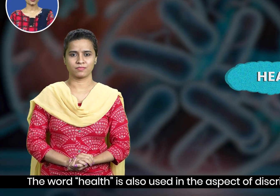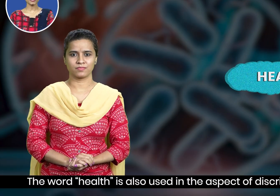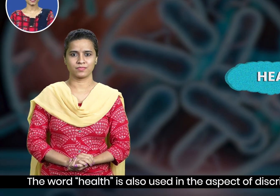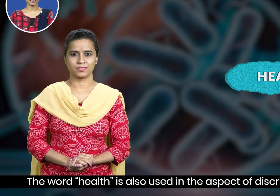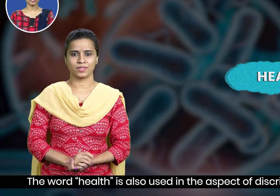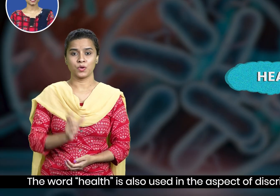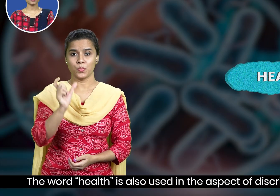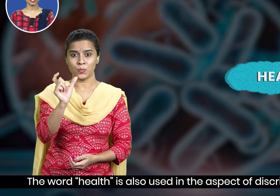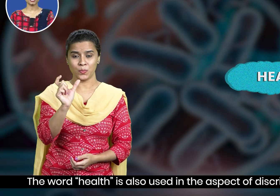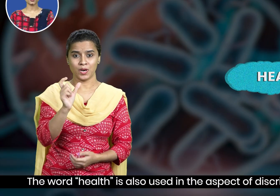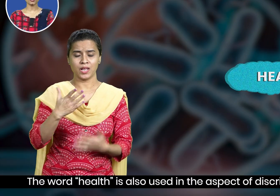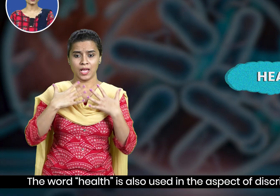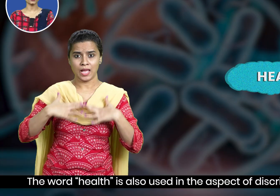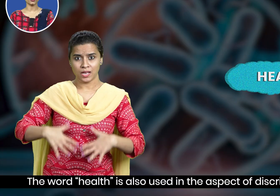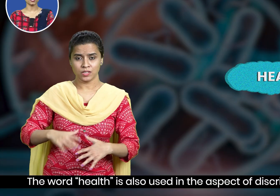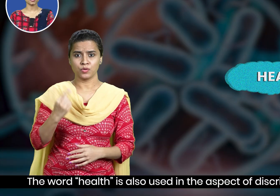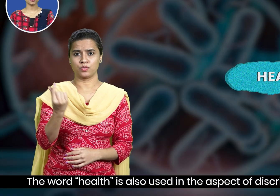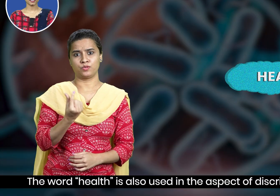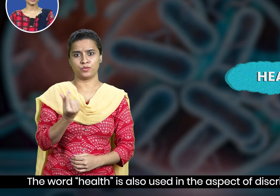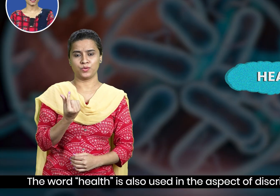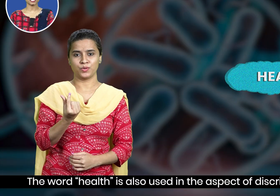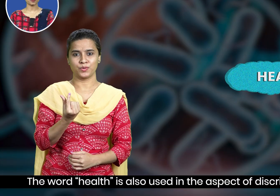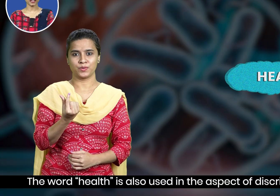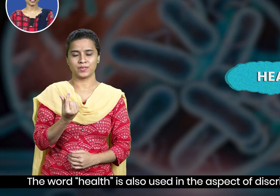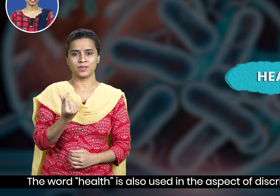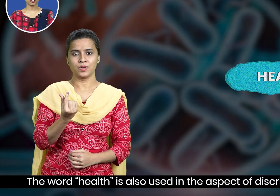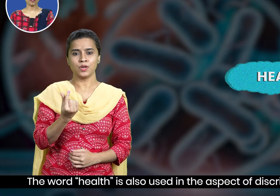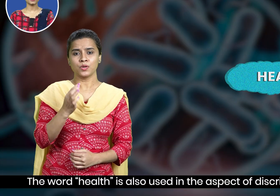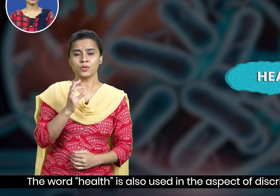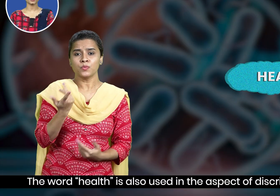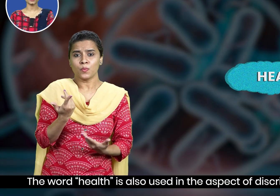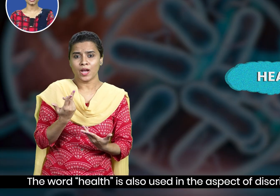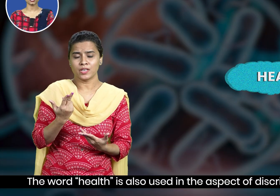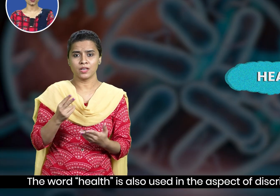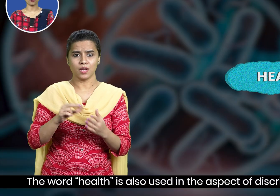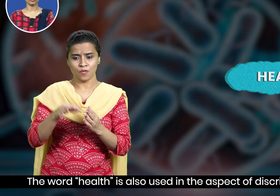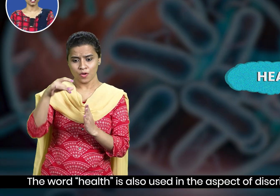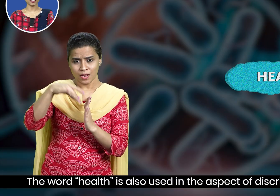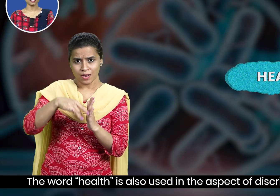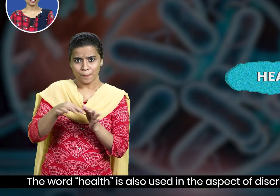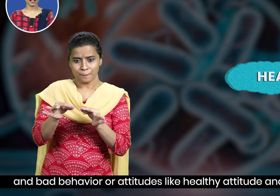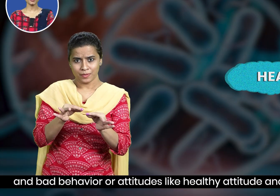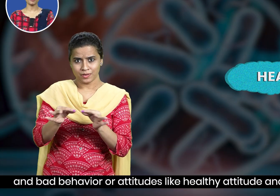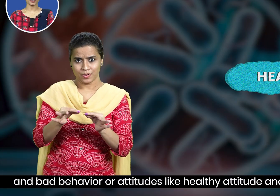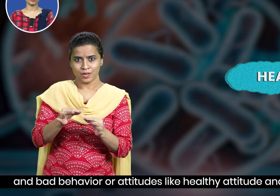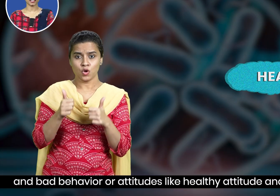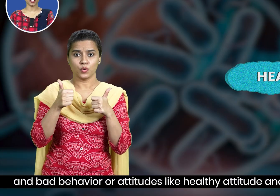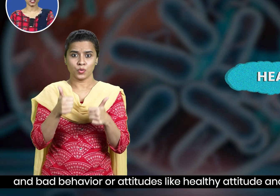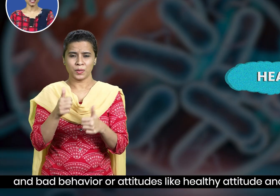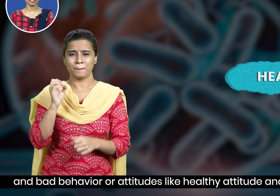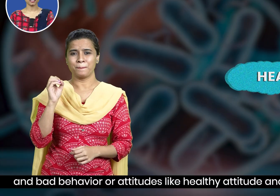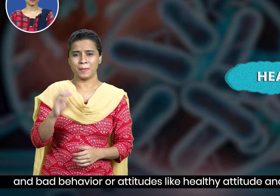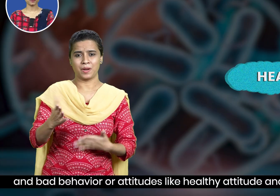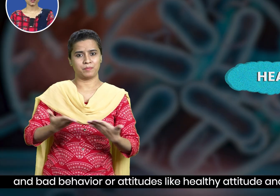The word health is also used in the aspect of discrimination of good and bad